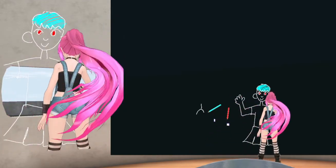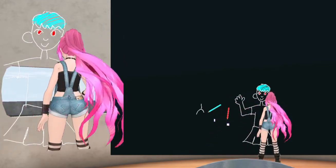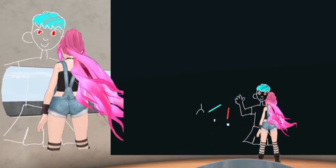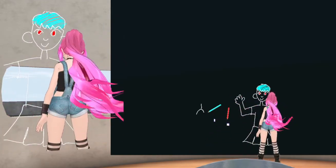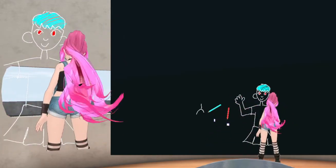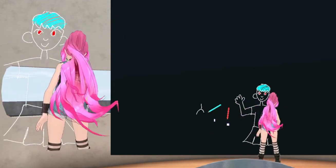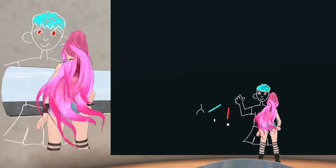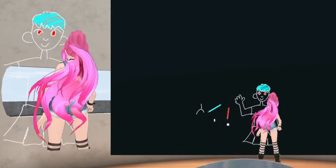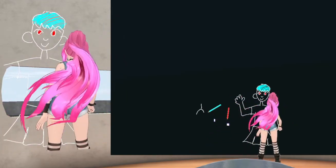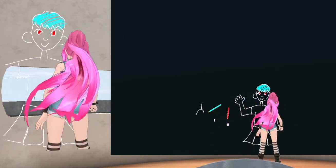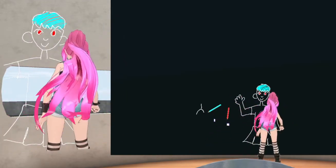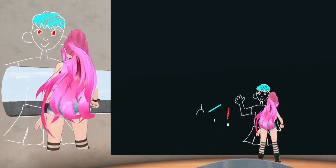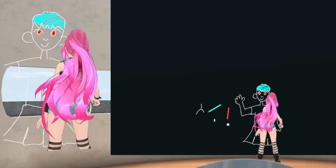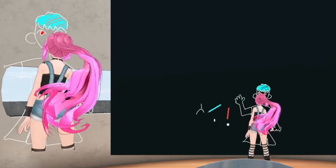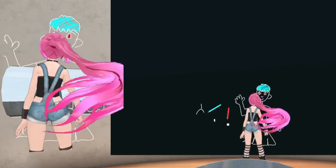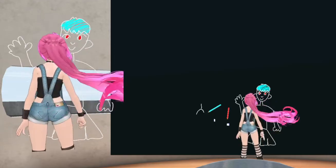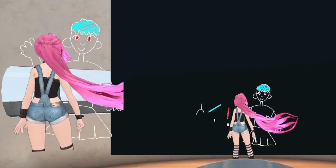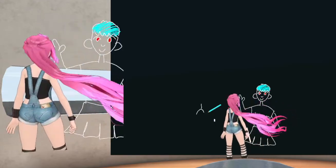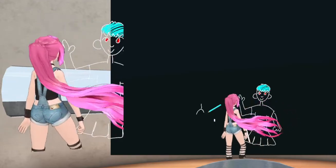Poe.